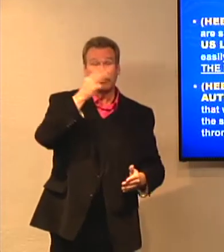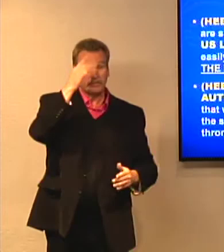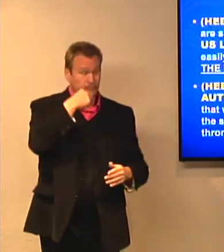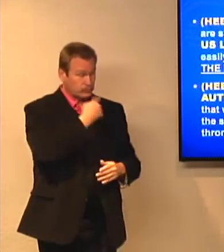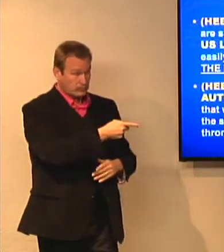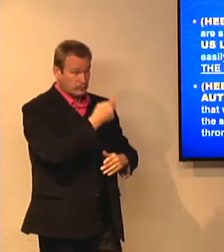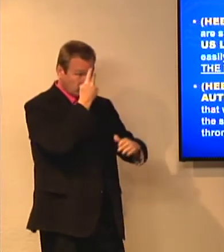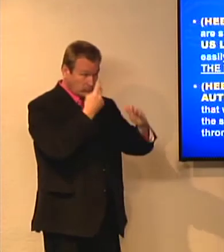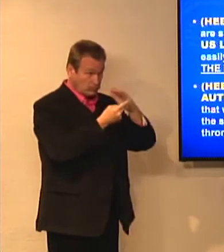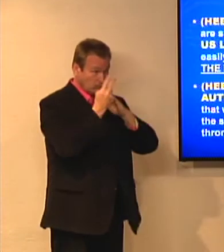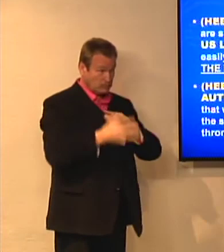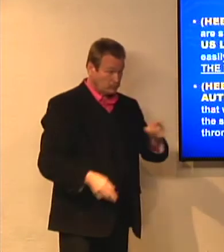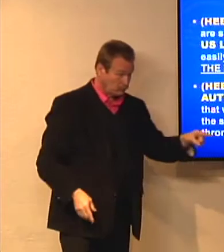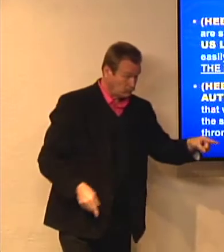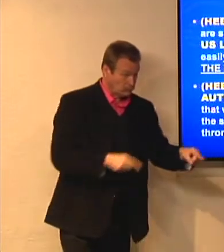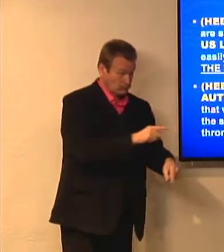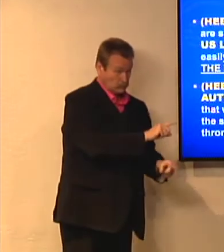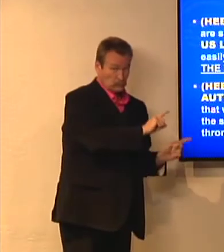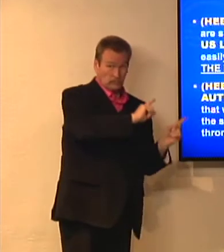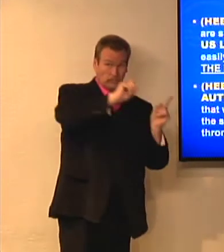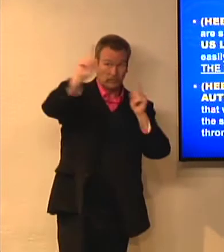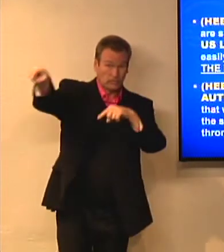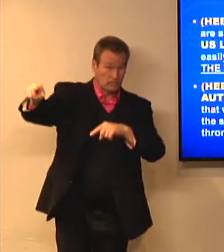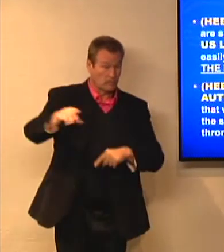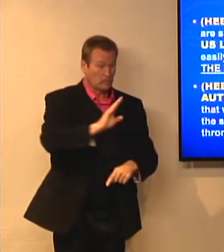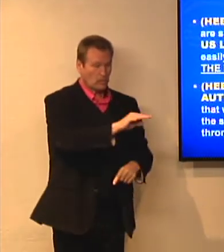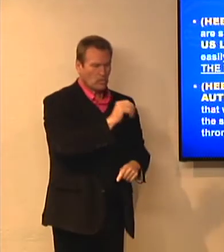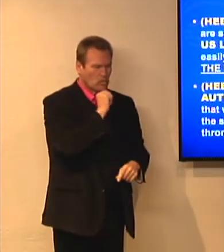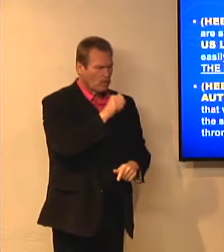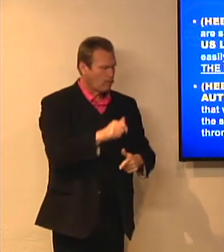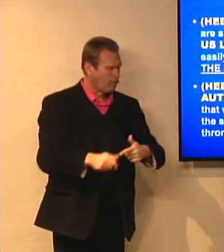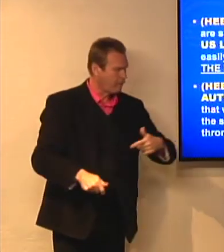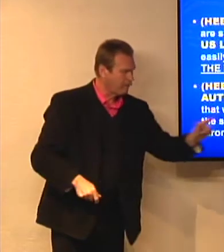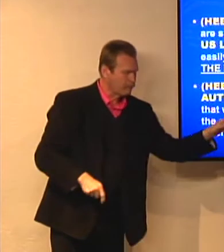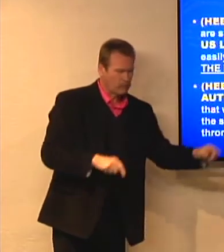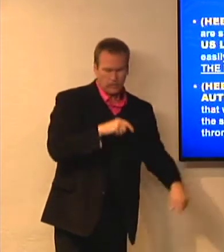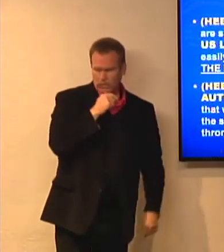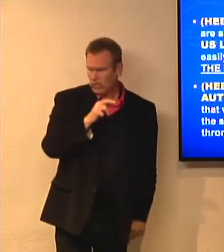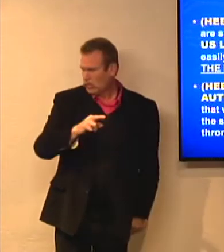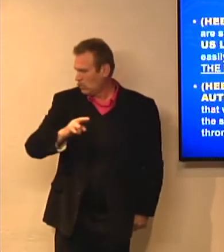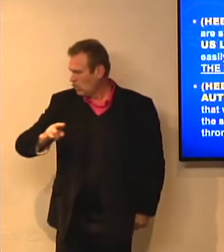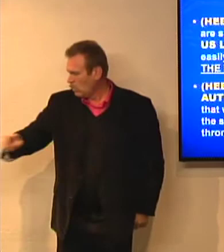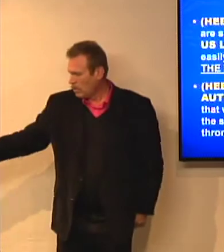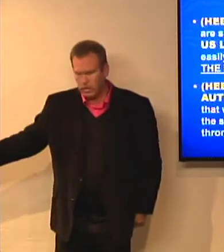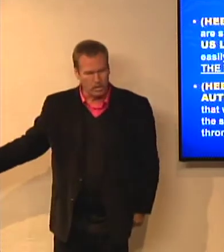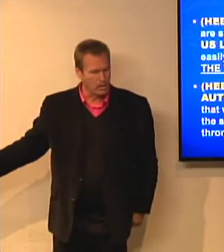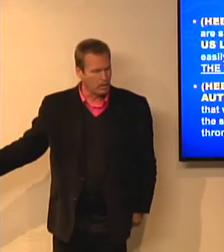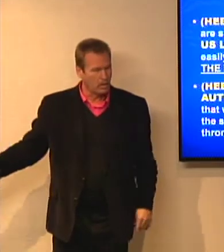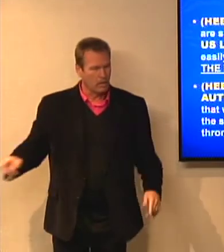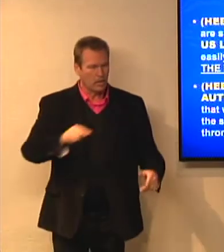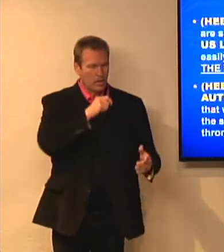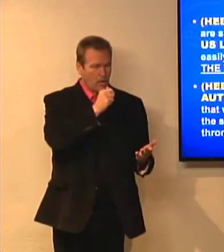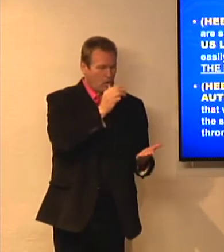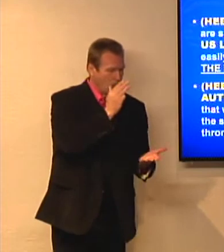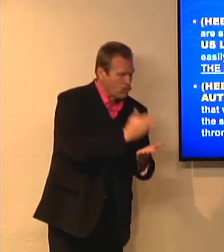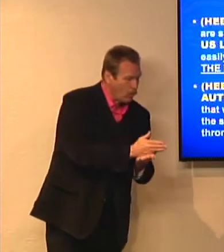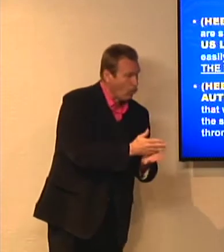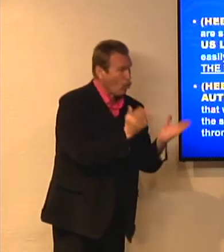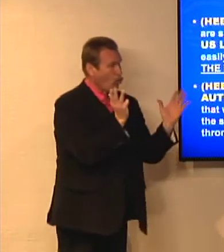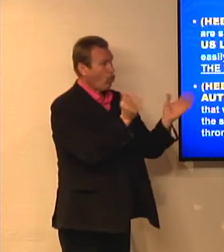James translation talks about going somewhere and says, do not turn